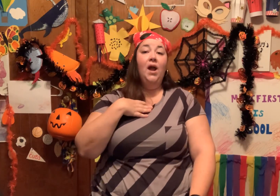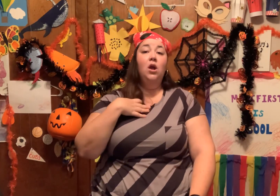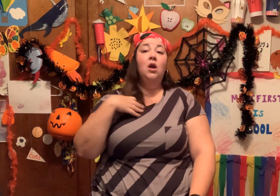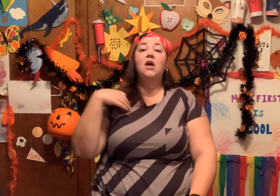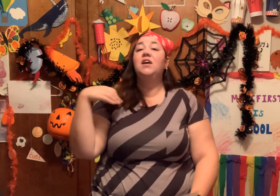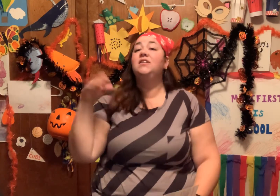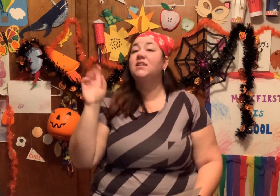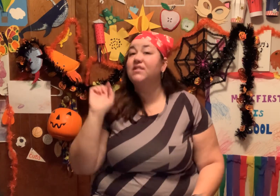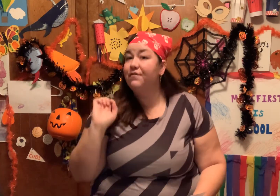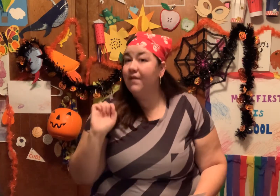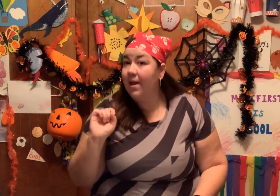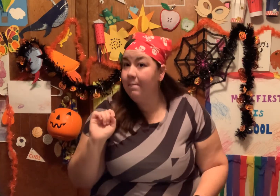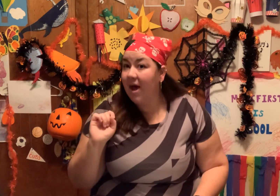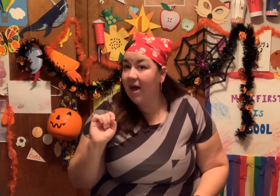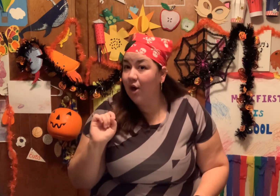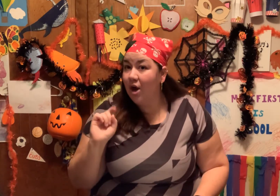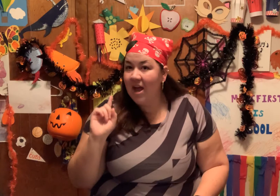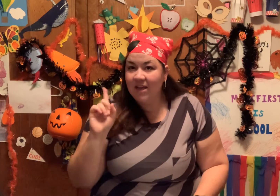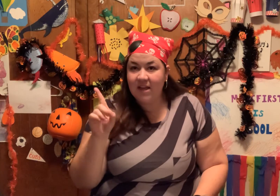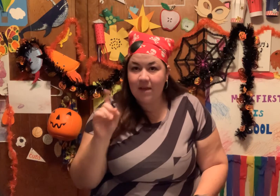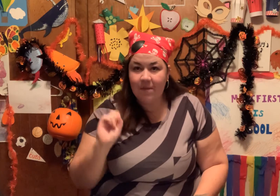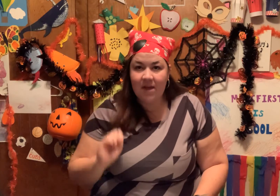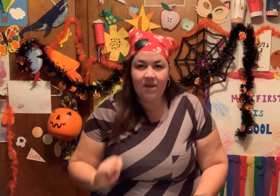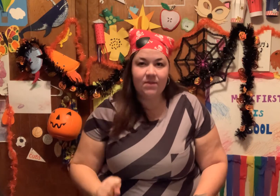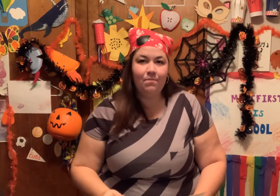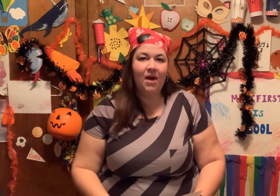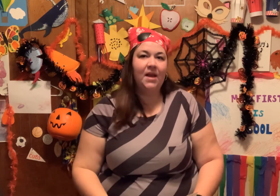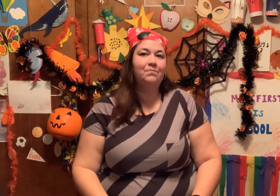Where does a vampire keep his money?